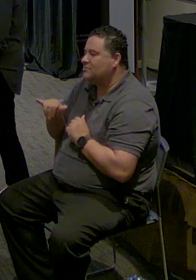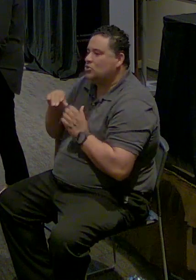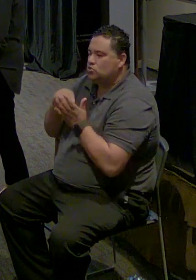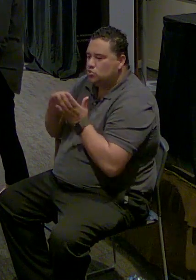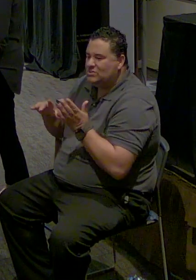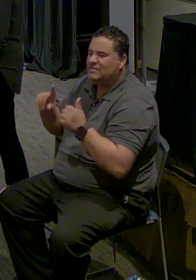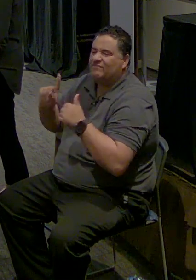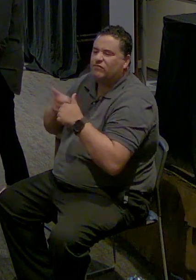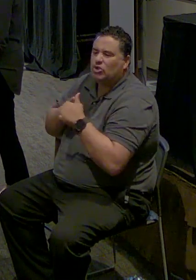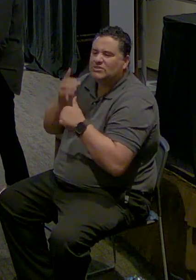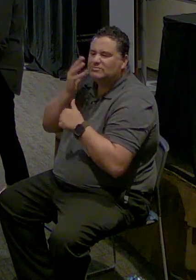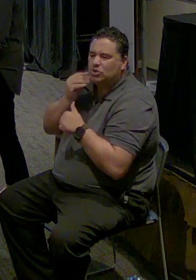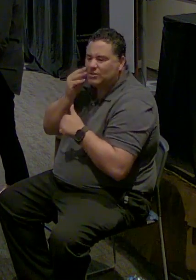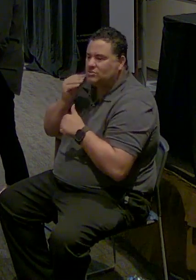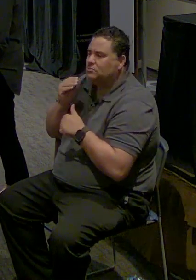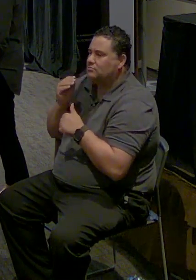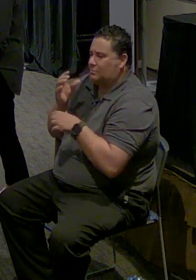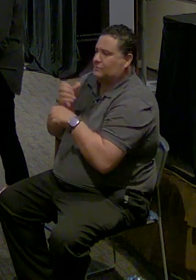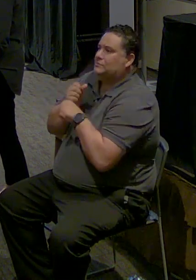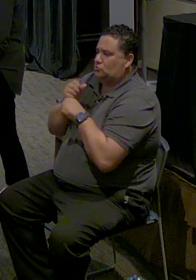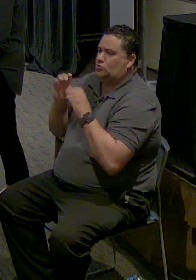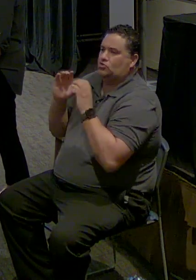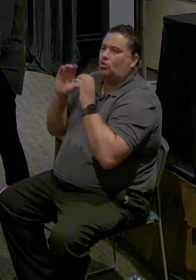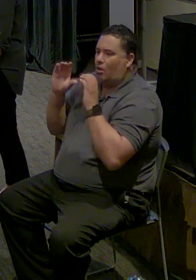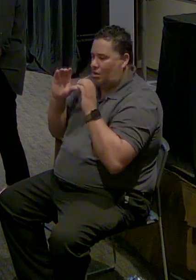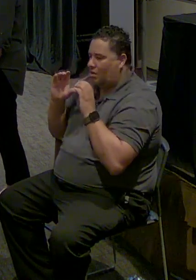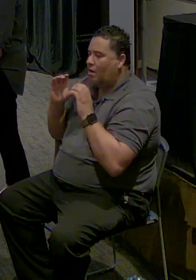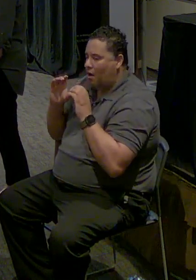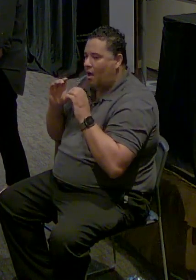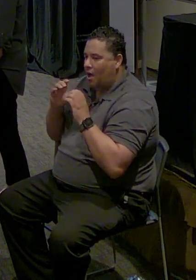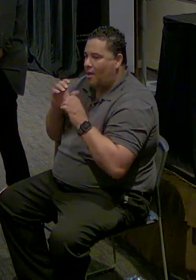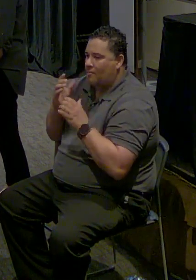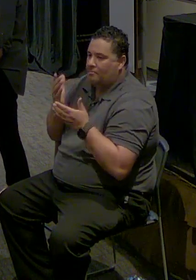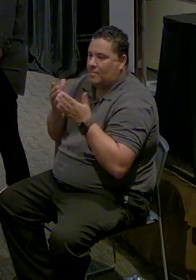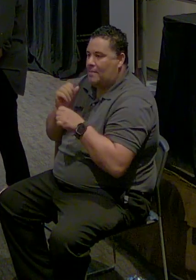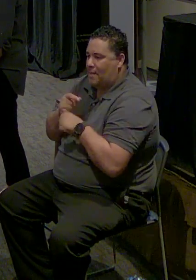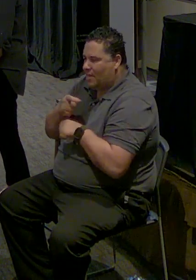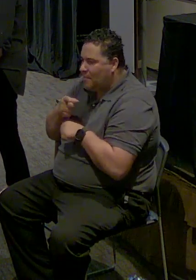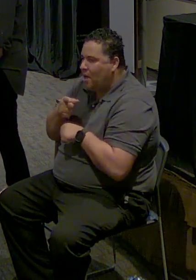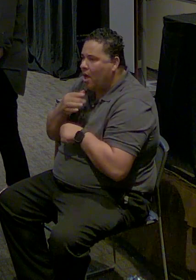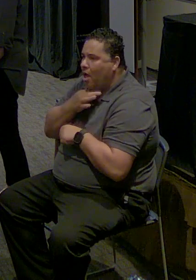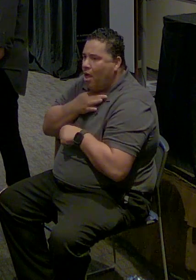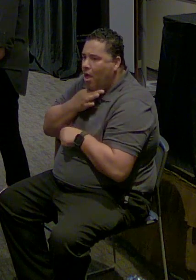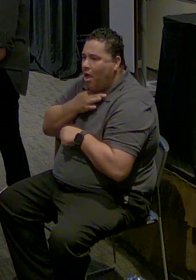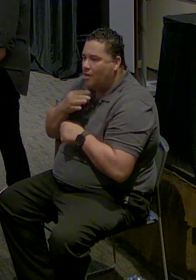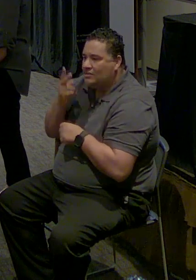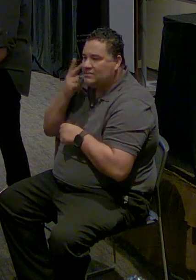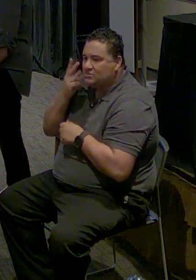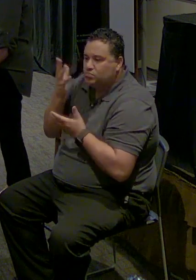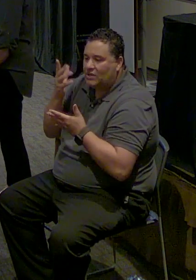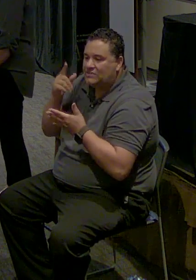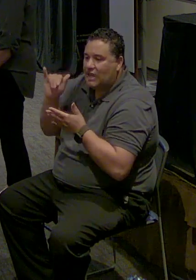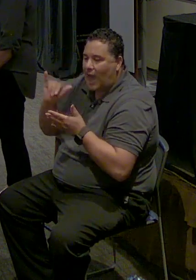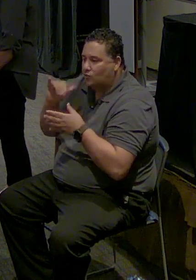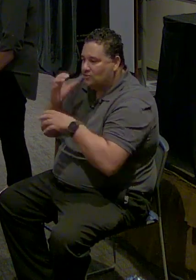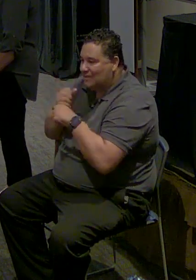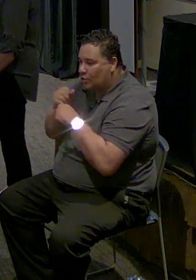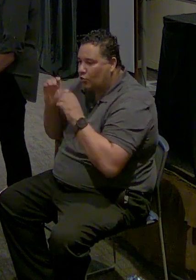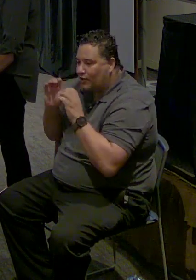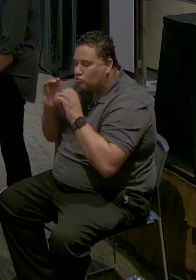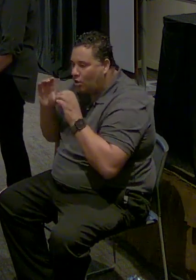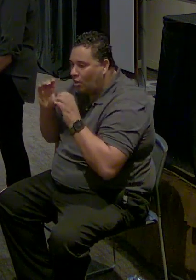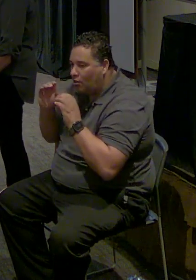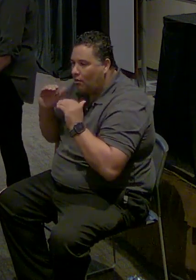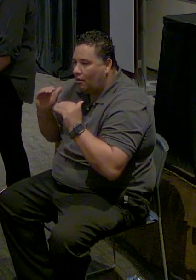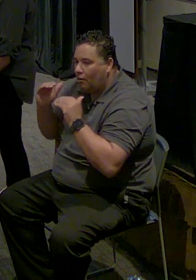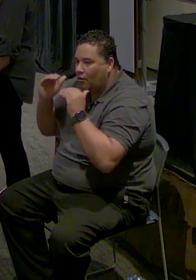first experience in earning a credential and may whet their appetite to see what it's like to earn a credential and may encourage them